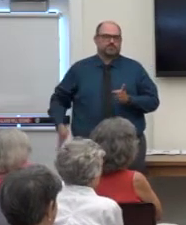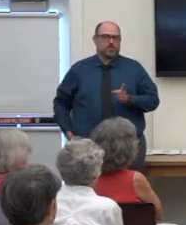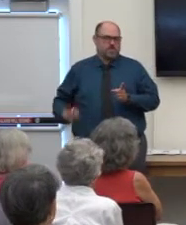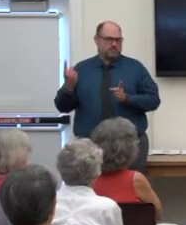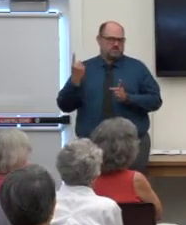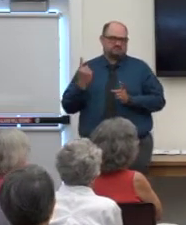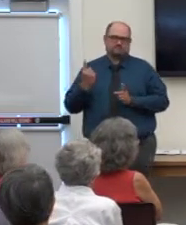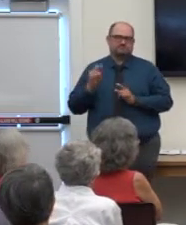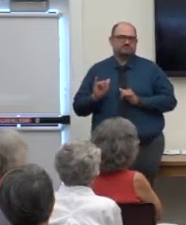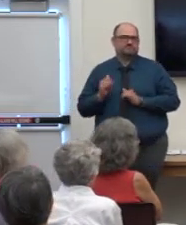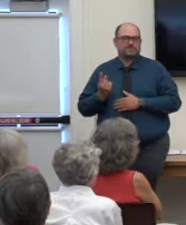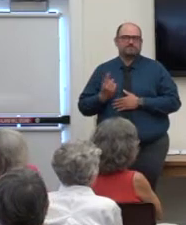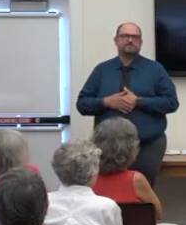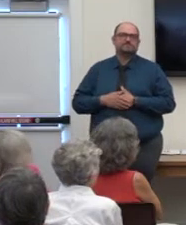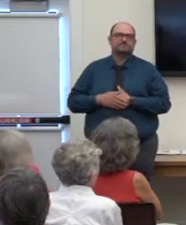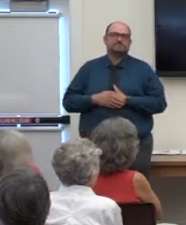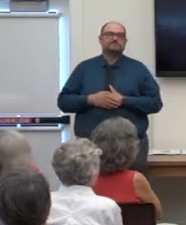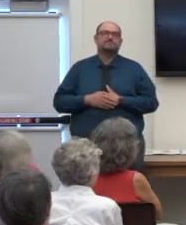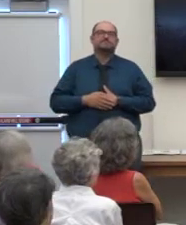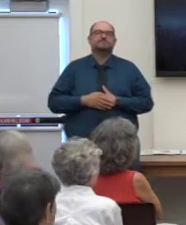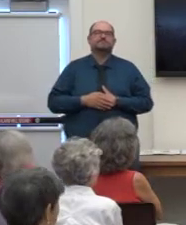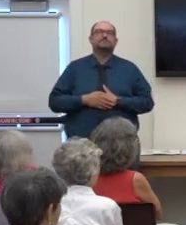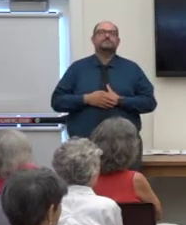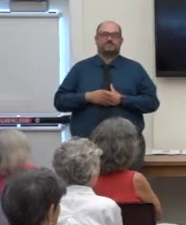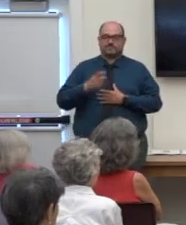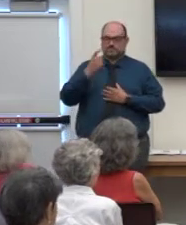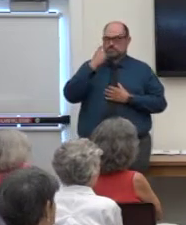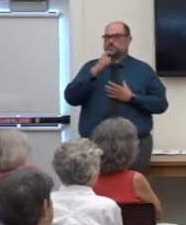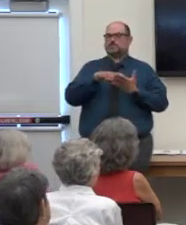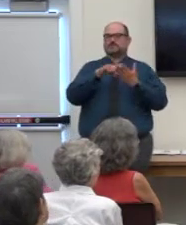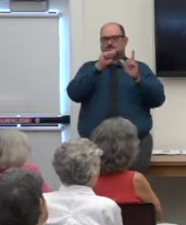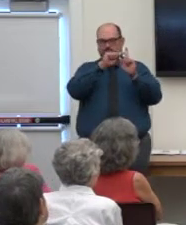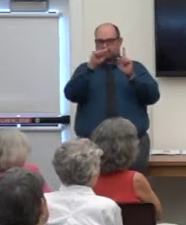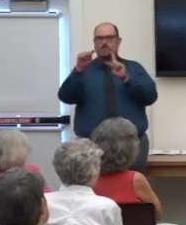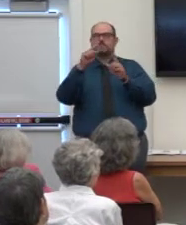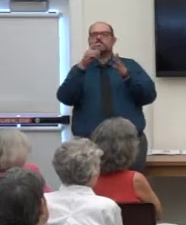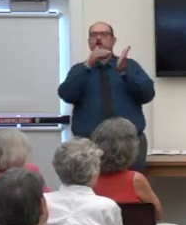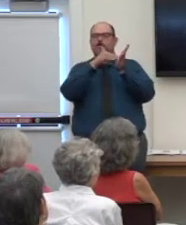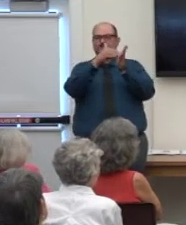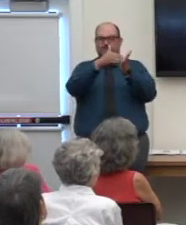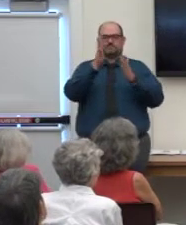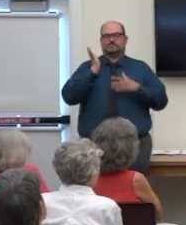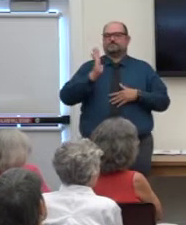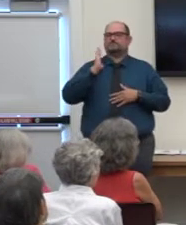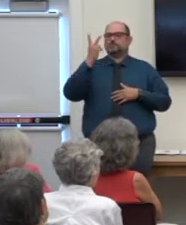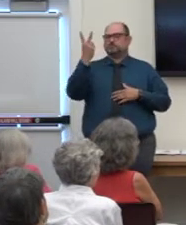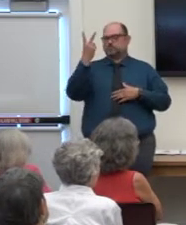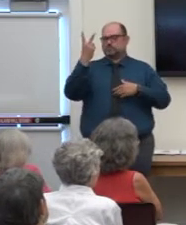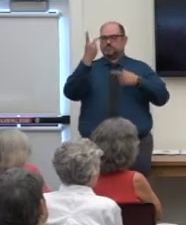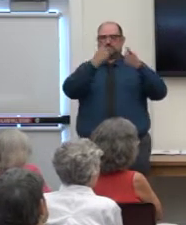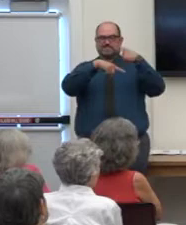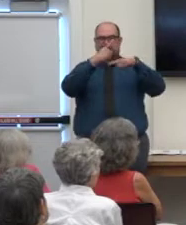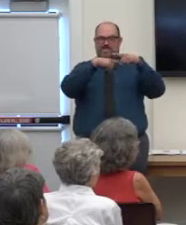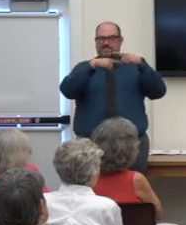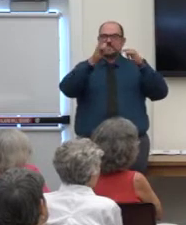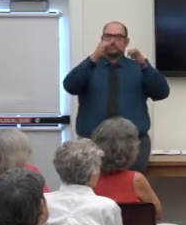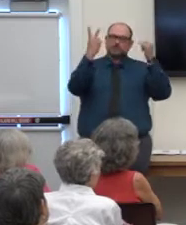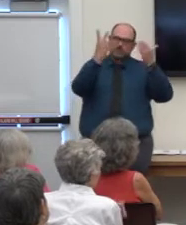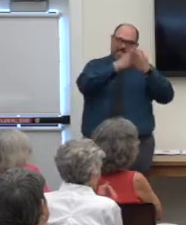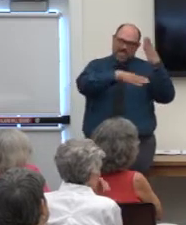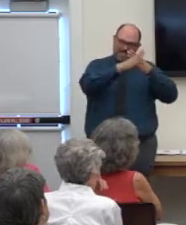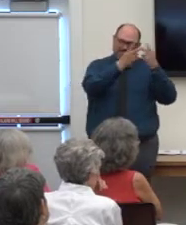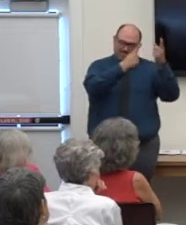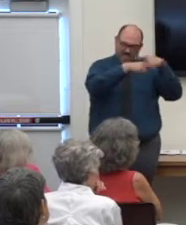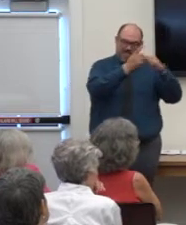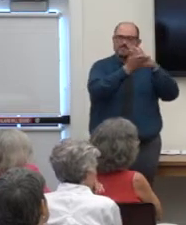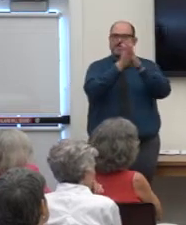But we found that two-handed signs tend to be transformed into one-handed signs, and that signs that happened out of the